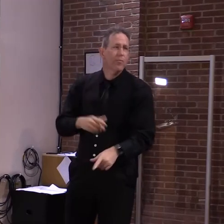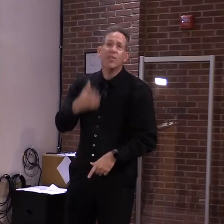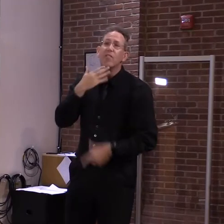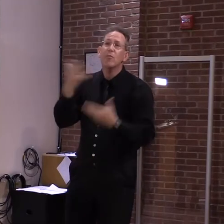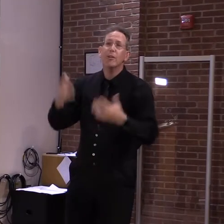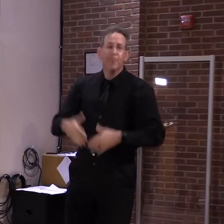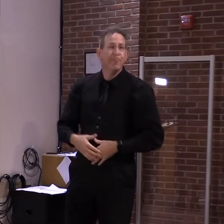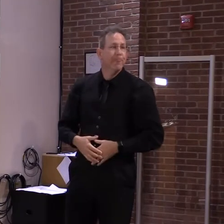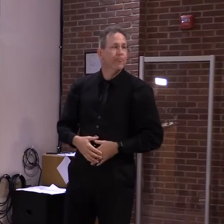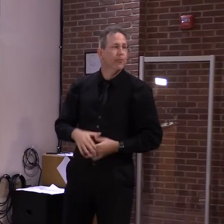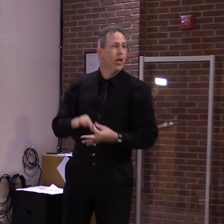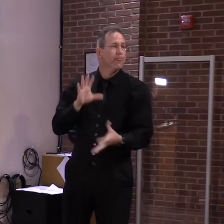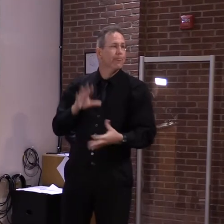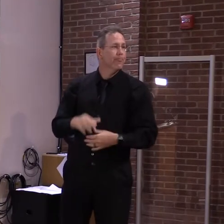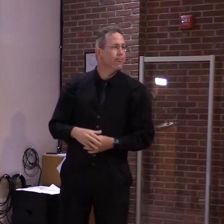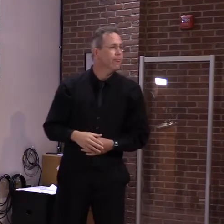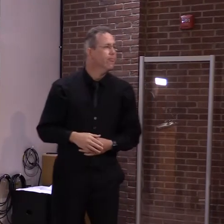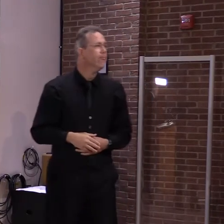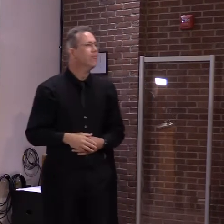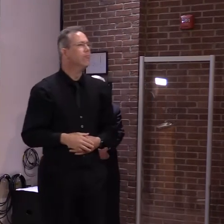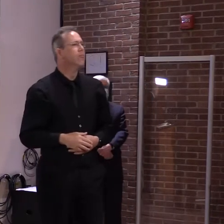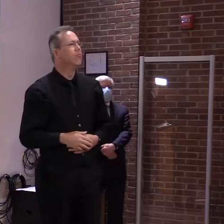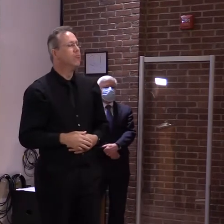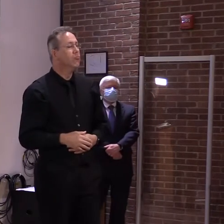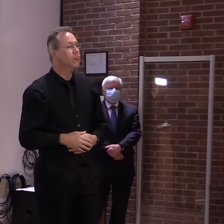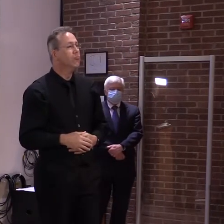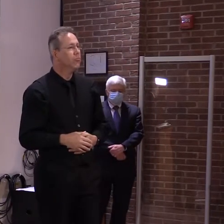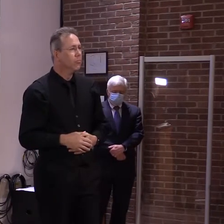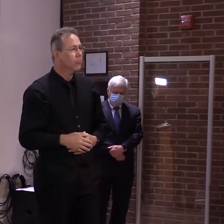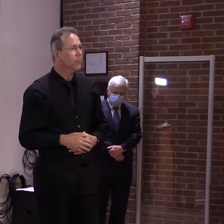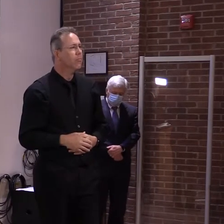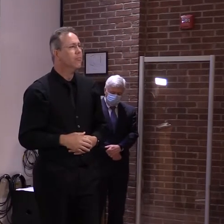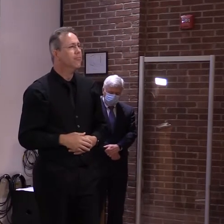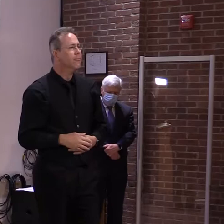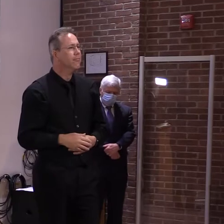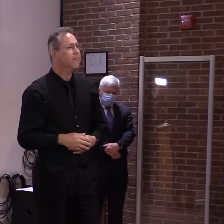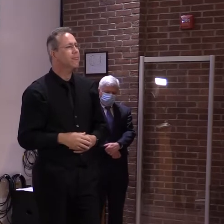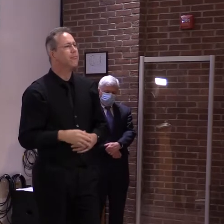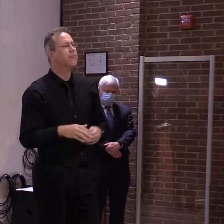Greg. Sean Cunningham, the Chester Telegraph.